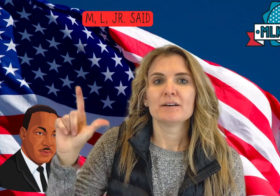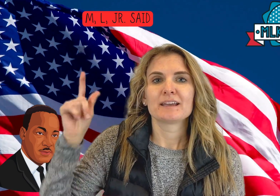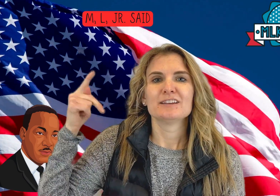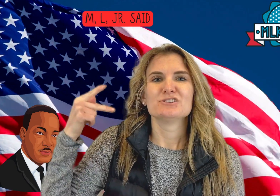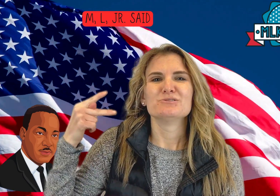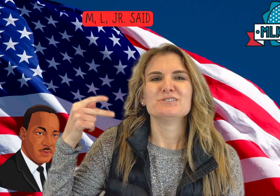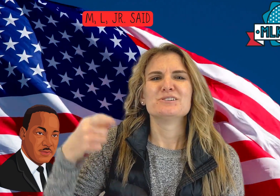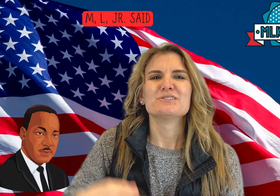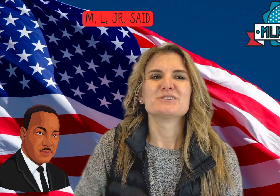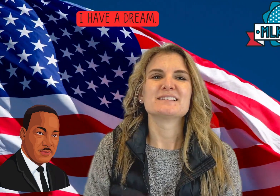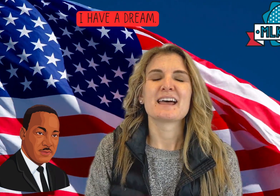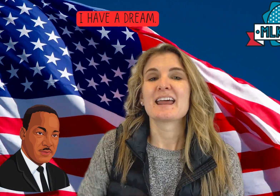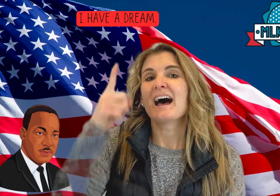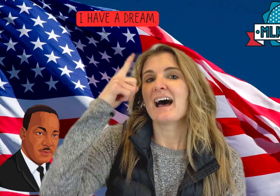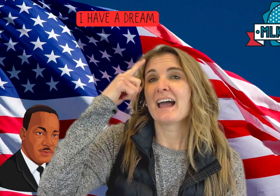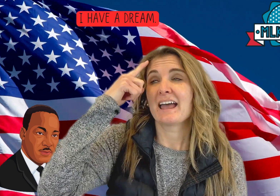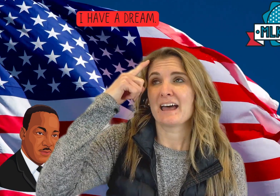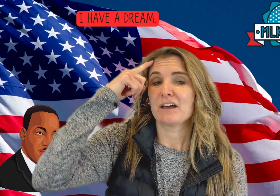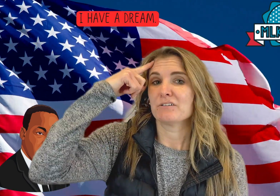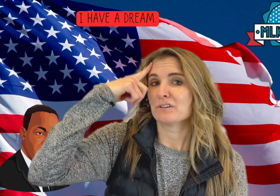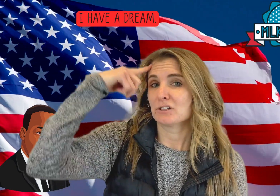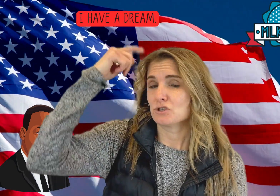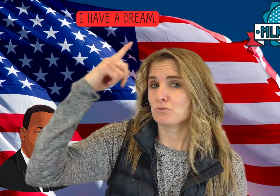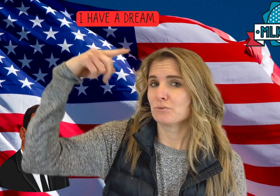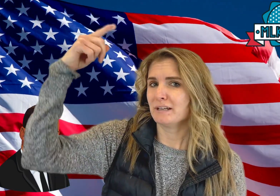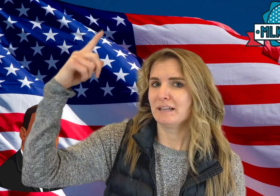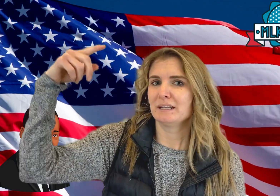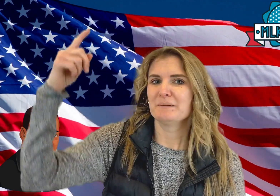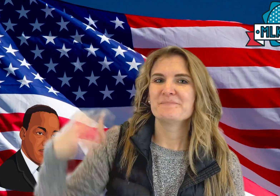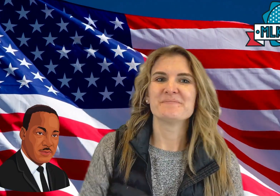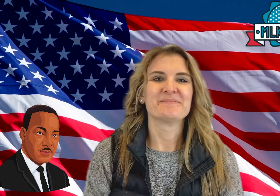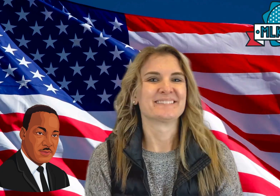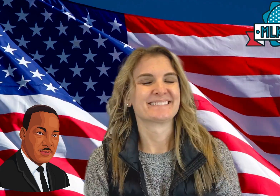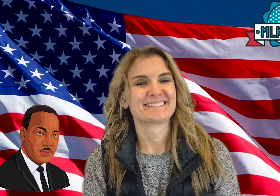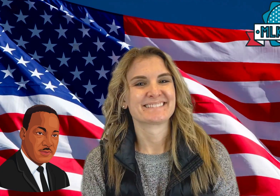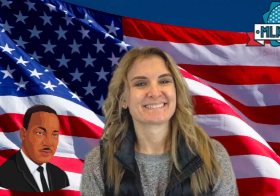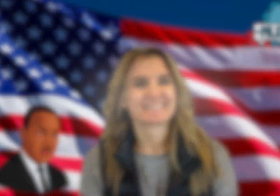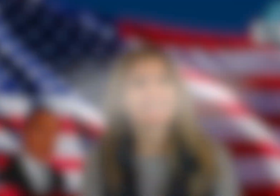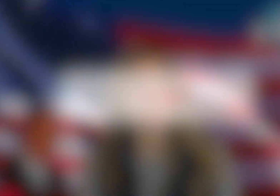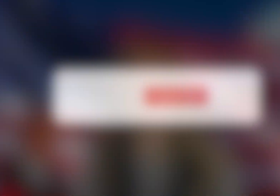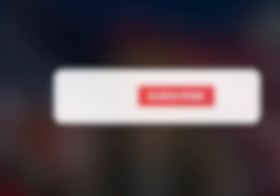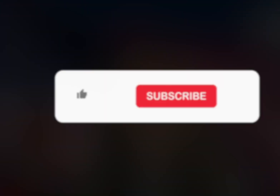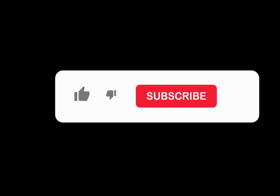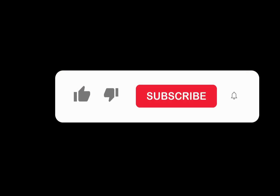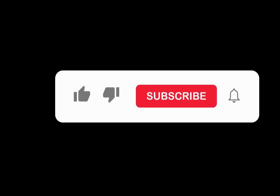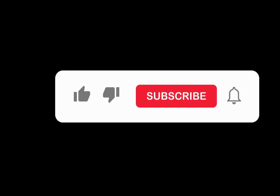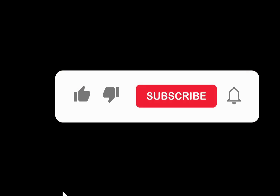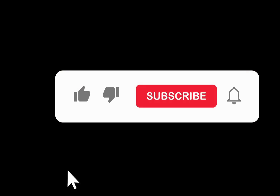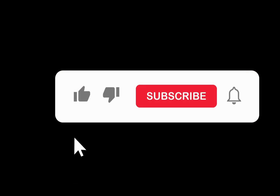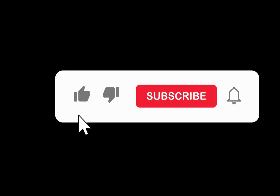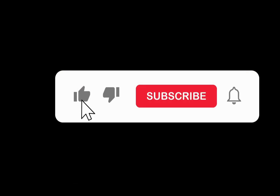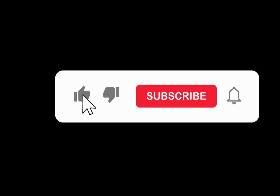MLK Jr. said, I have a dream. For more storytime